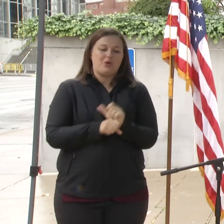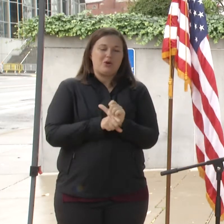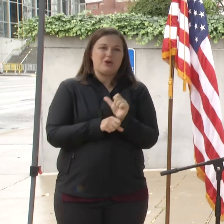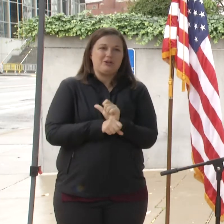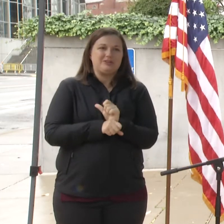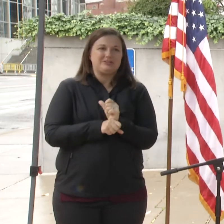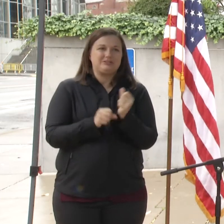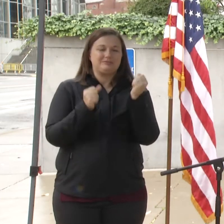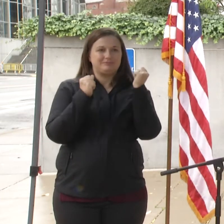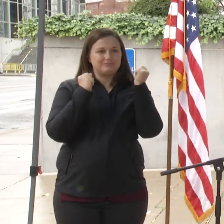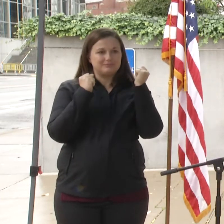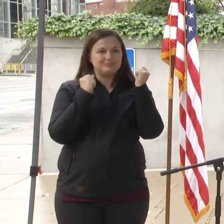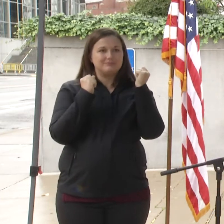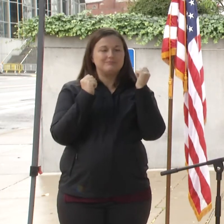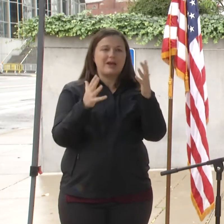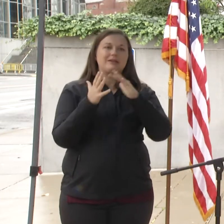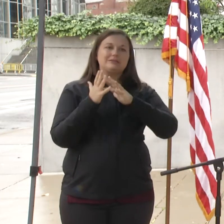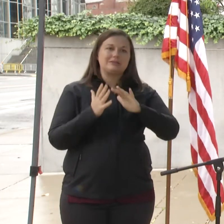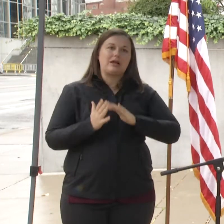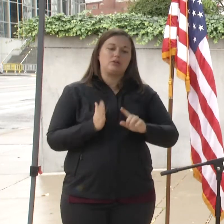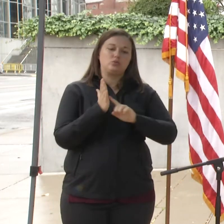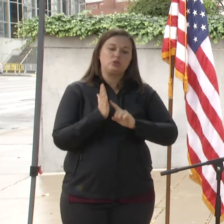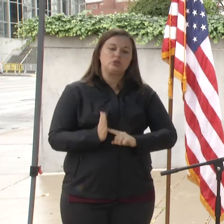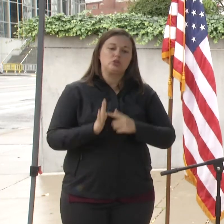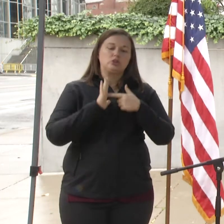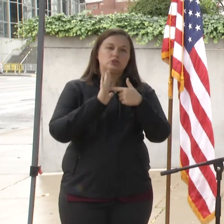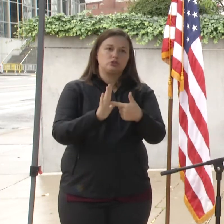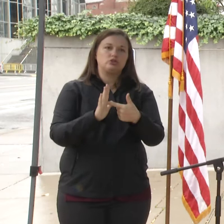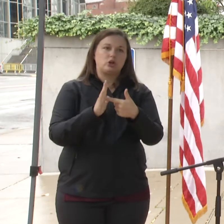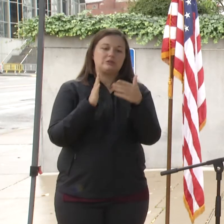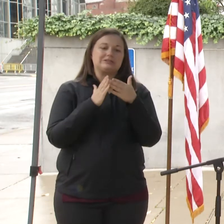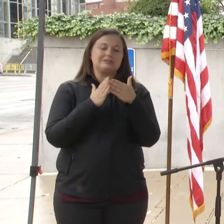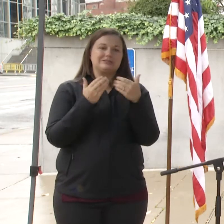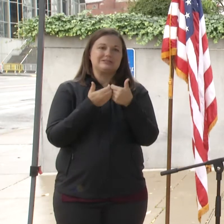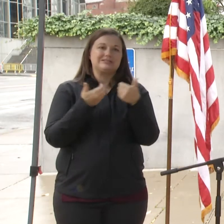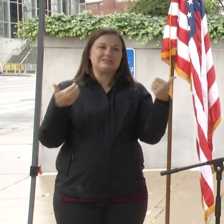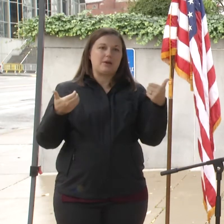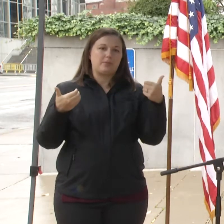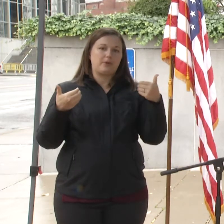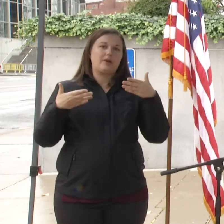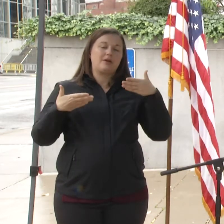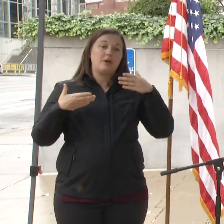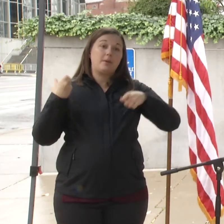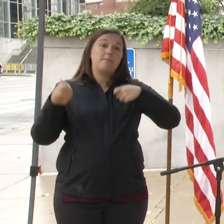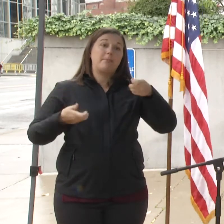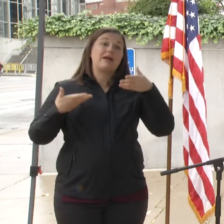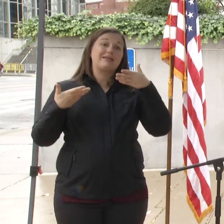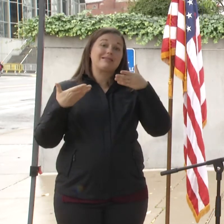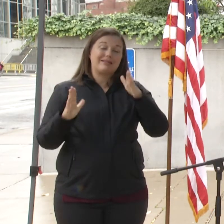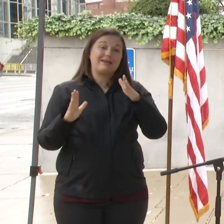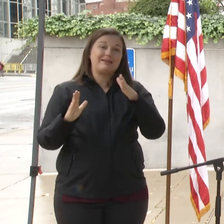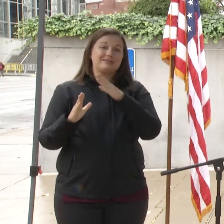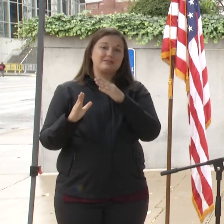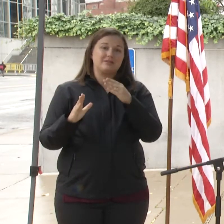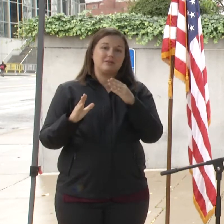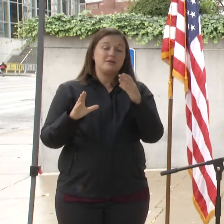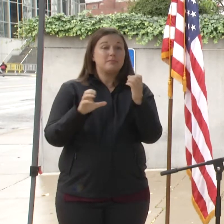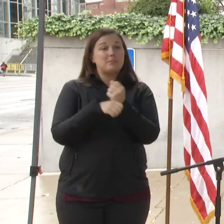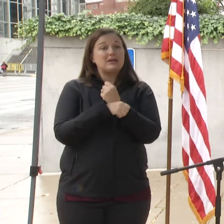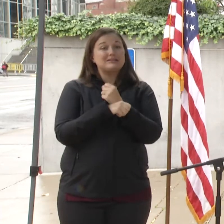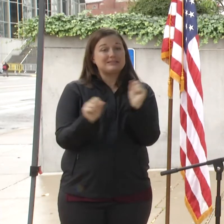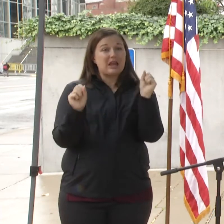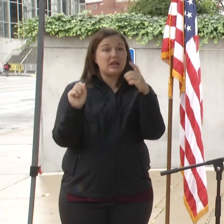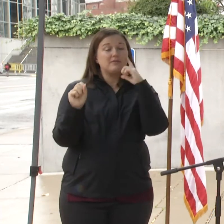how separated bike lanes and better bike infrastructure not only improve cyclist safety, they also make our streets safer for